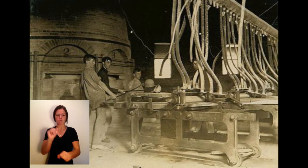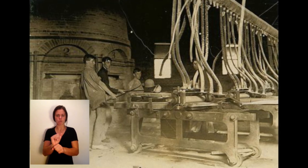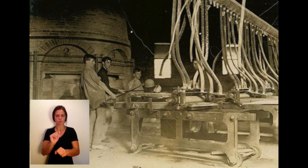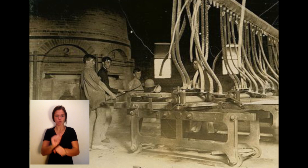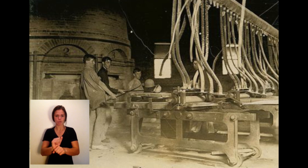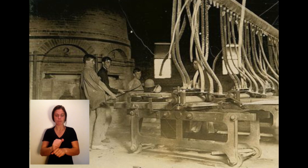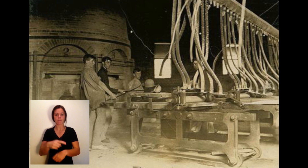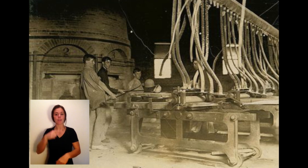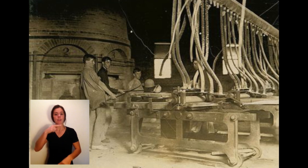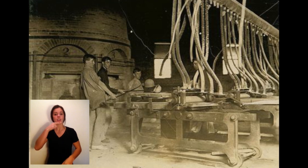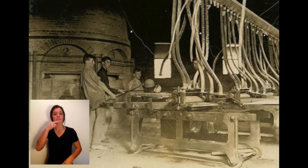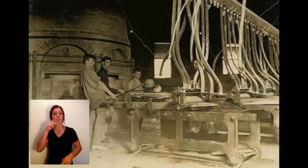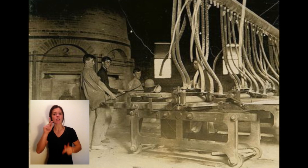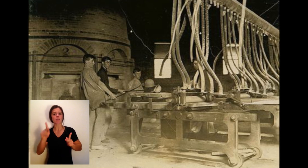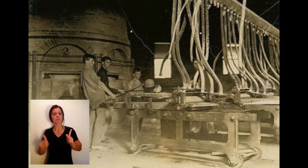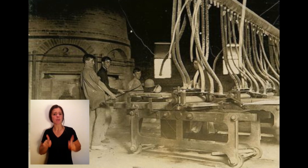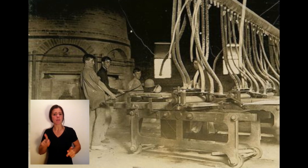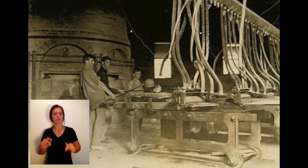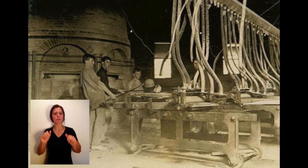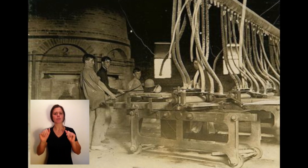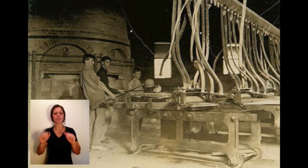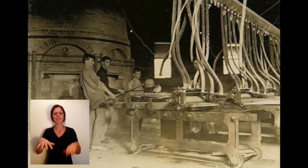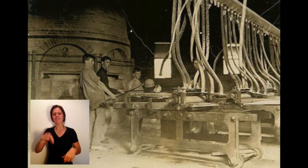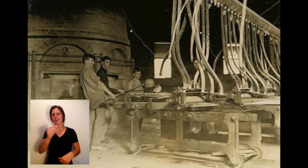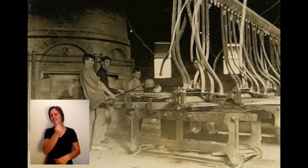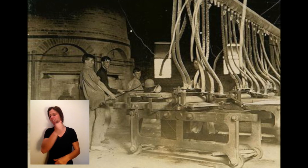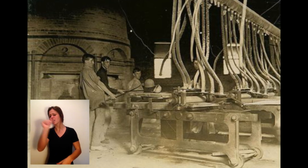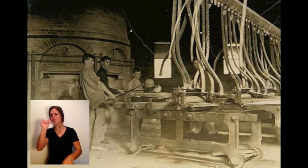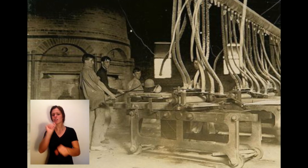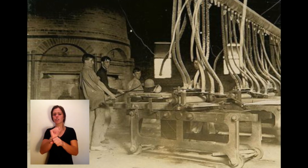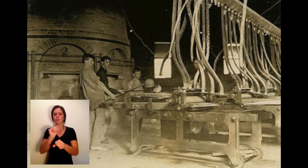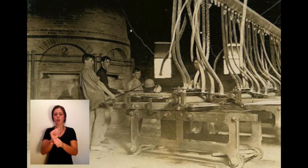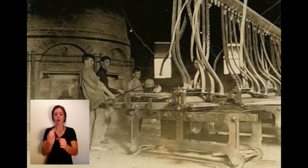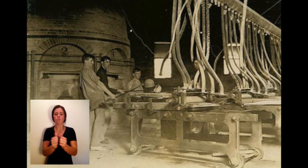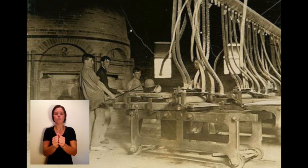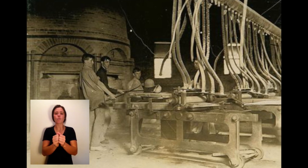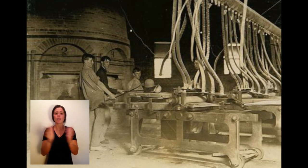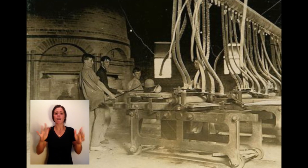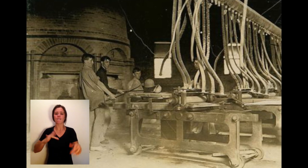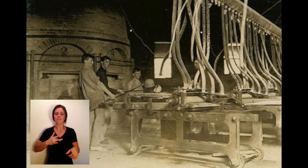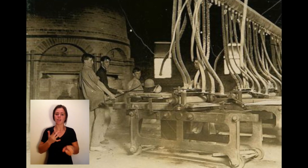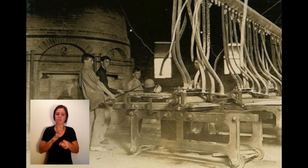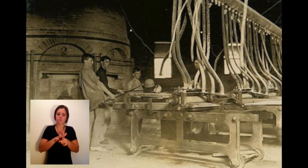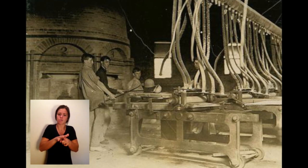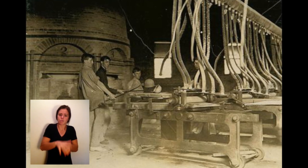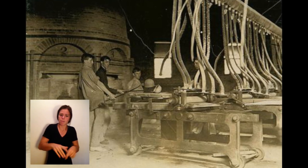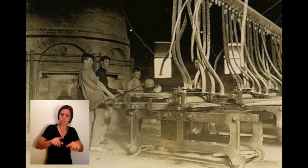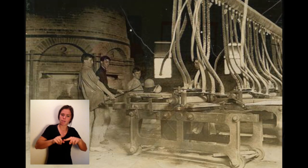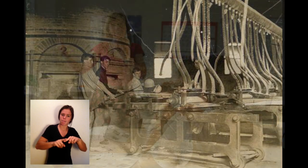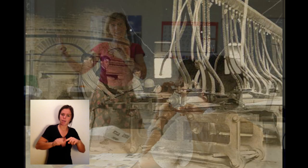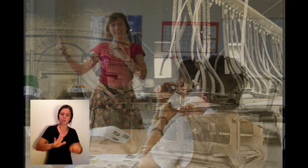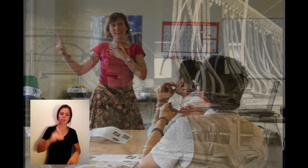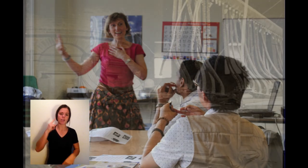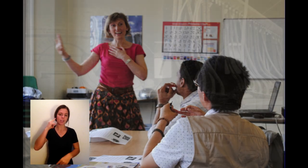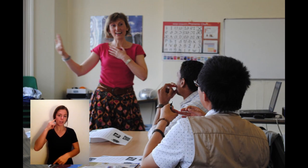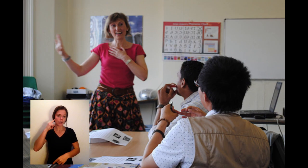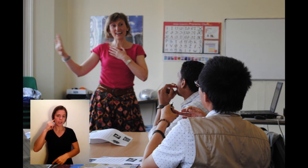to this day. Hearing people can get any job without facing discrimination based on their hearing